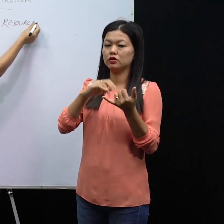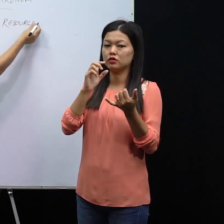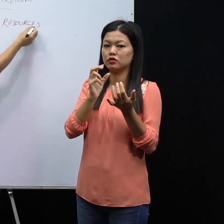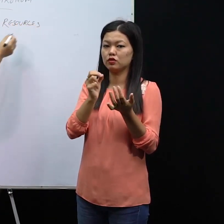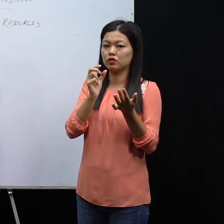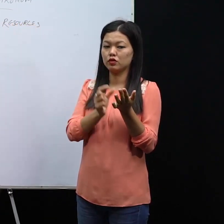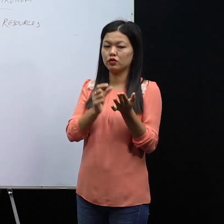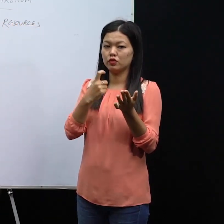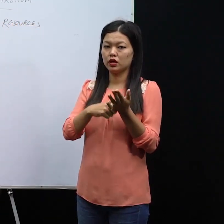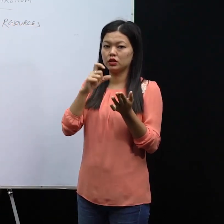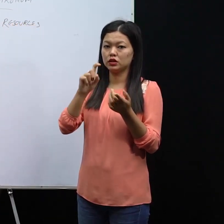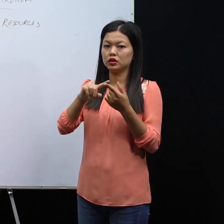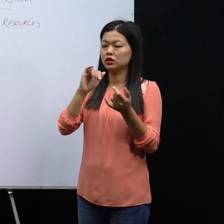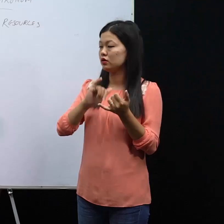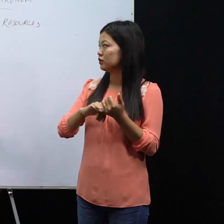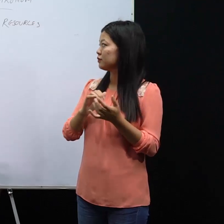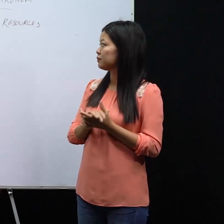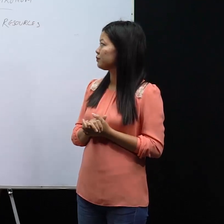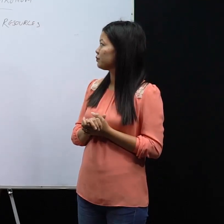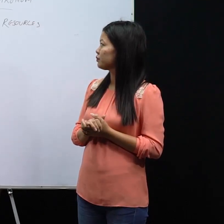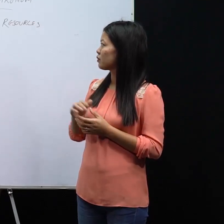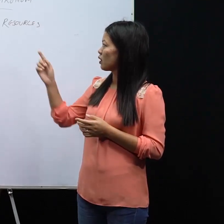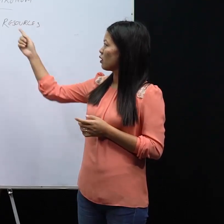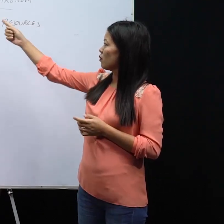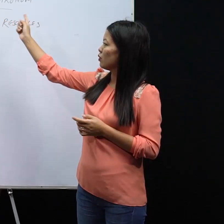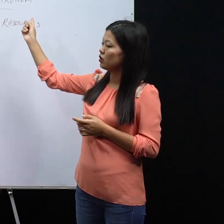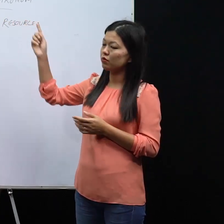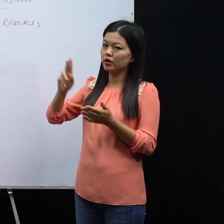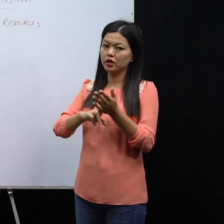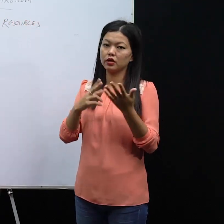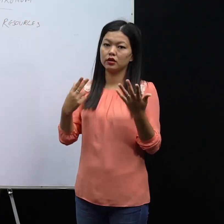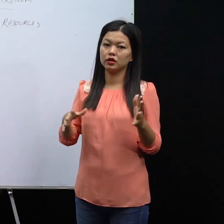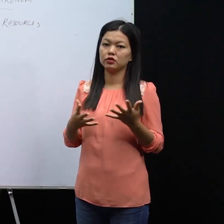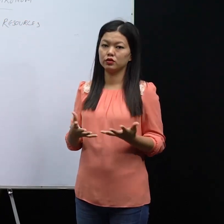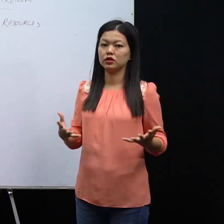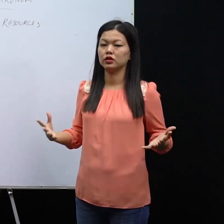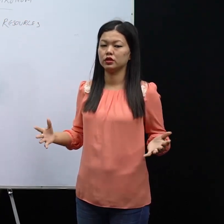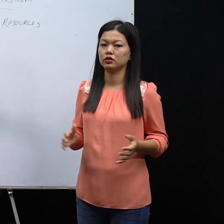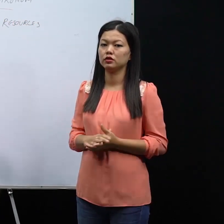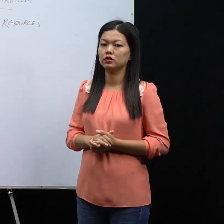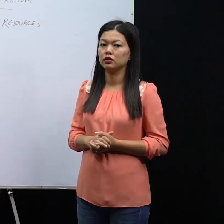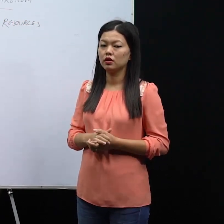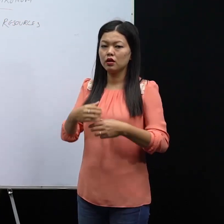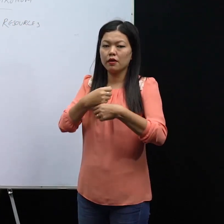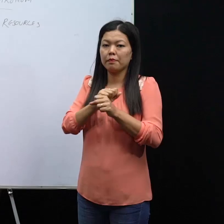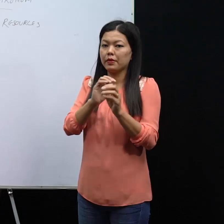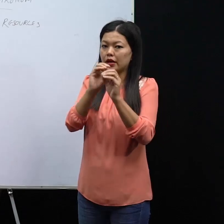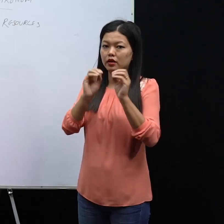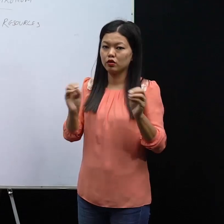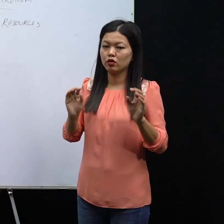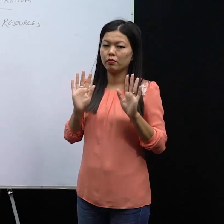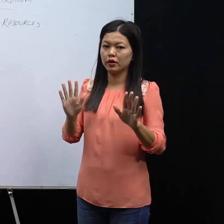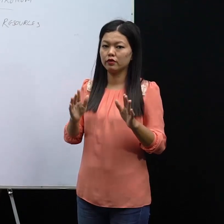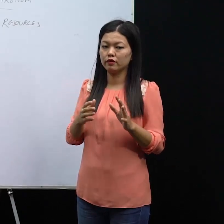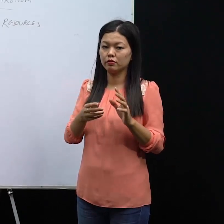So this coal and petroleum, these are natural resources, right? So, okay, natural resources means anything,